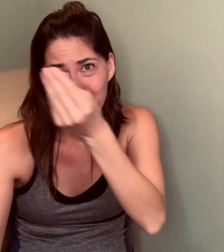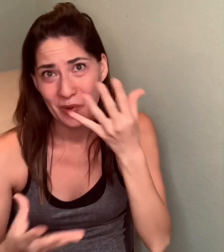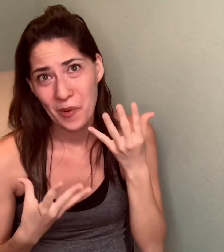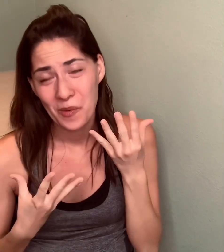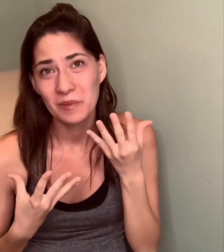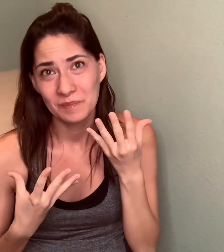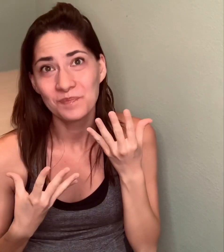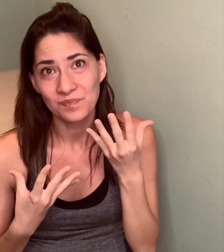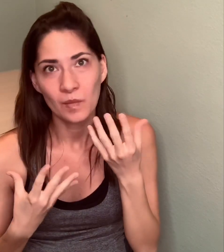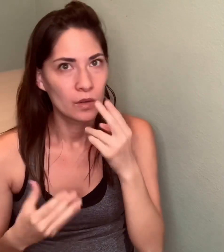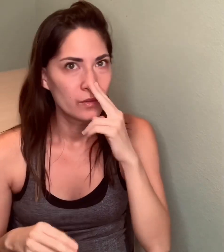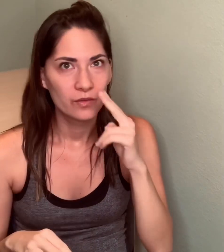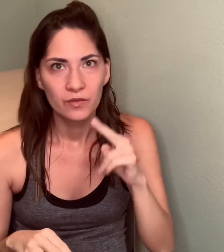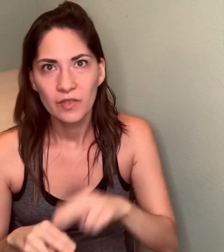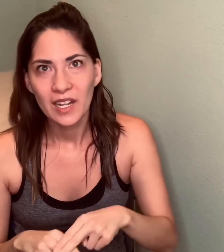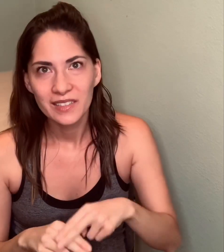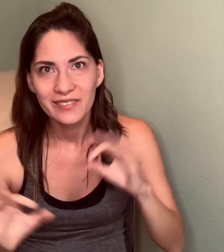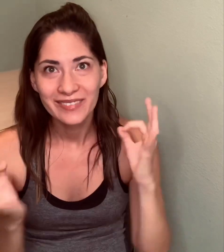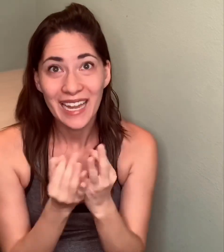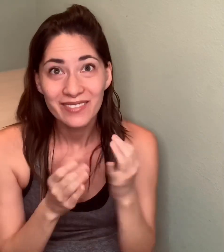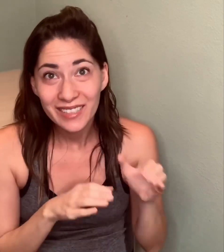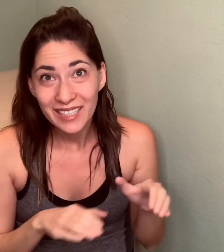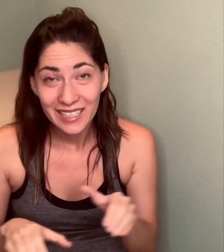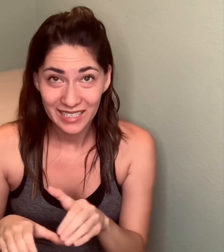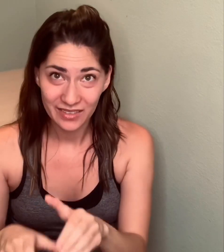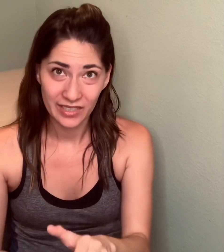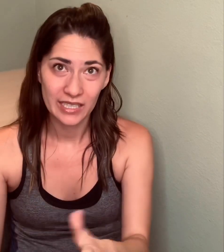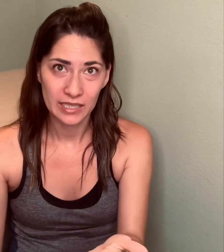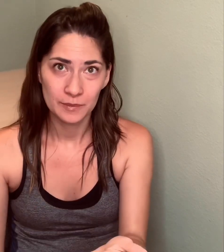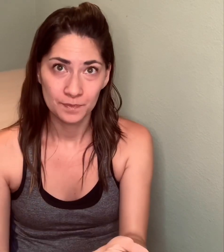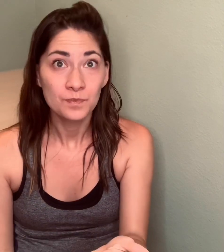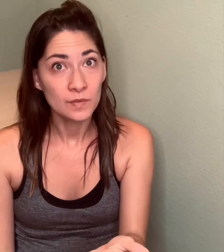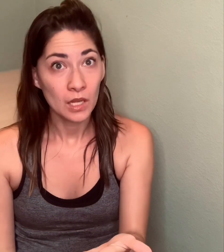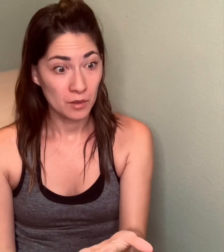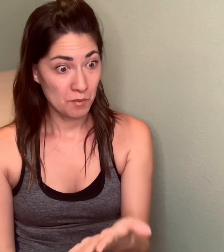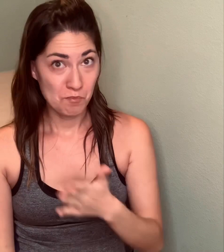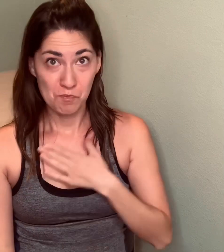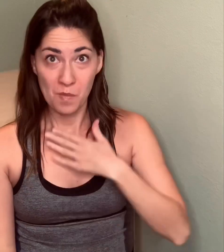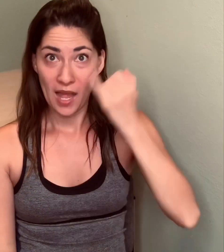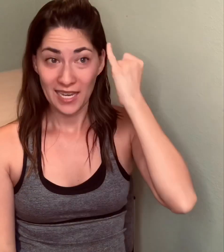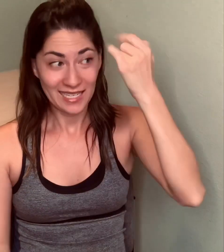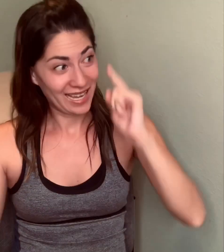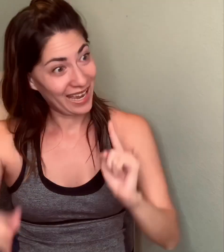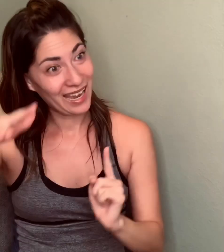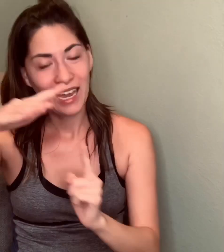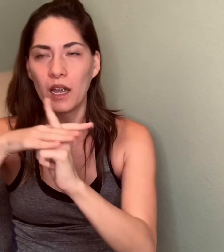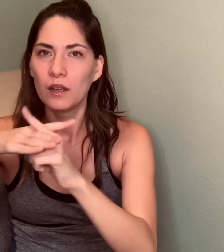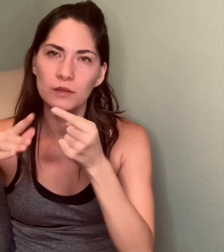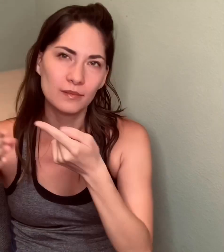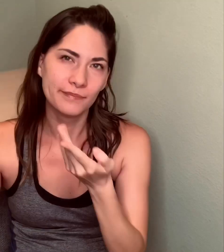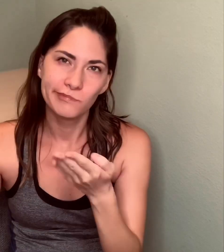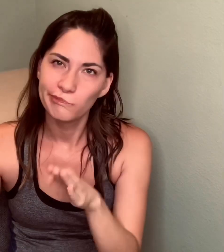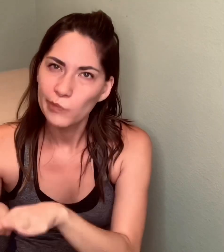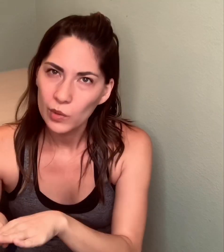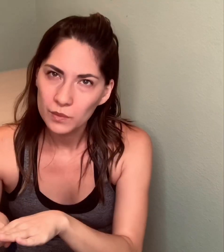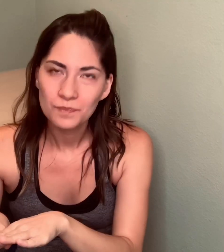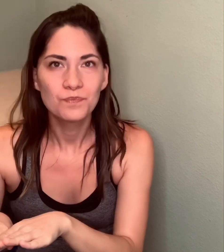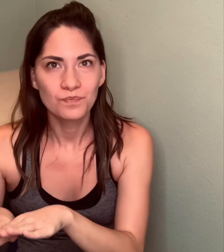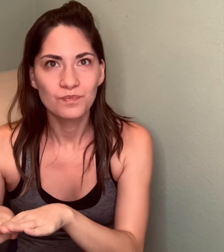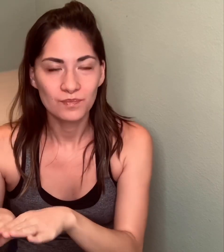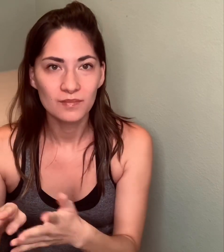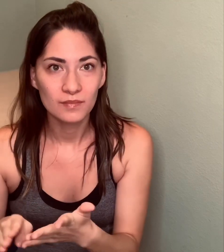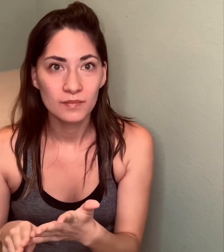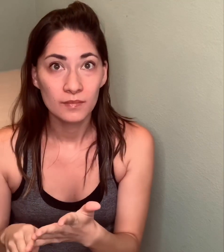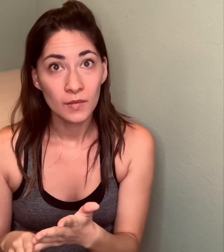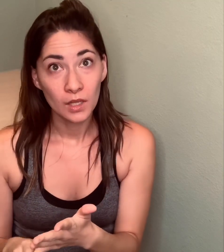fun activities, especially during this time because it's like everything I come up with is closed. We've